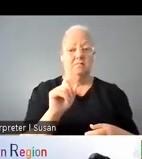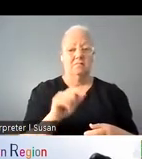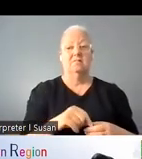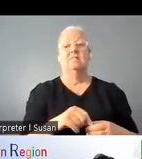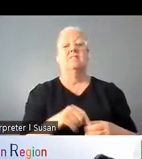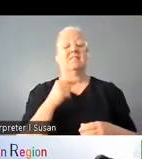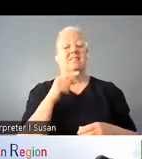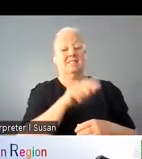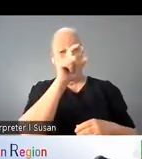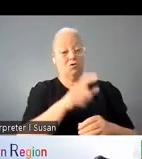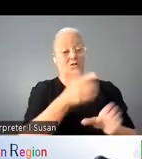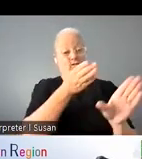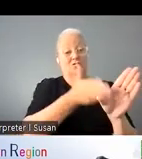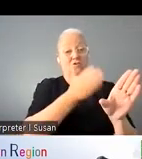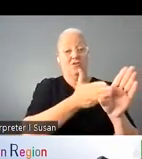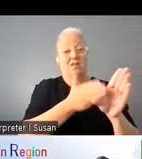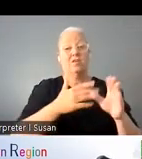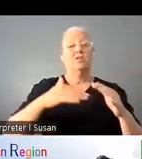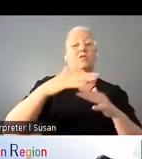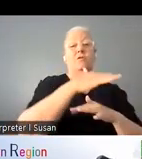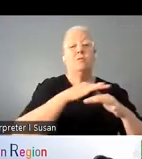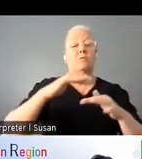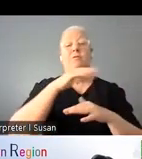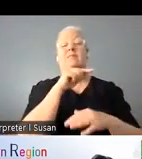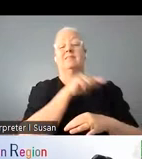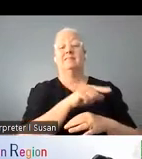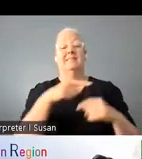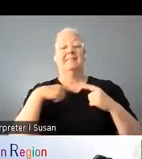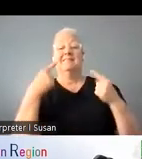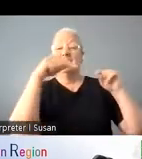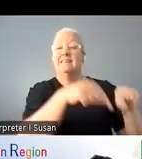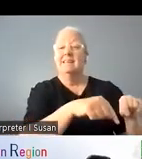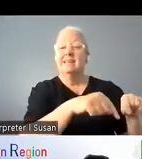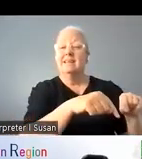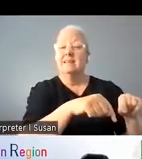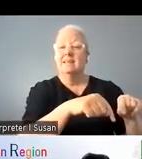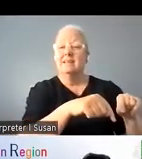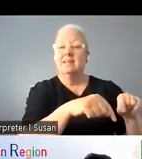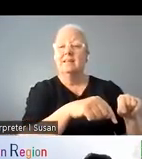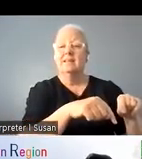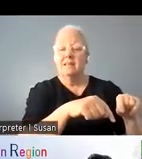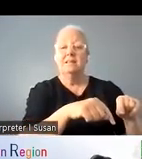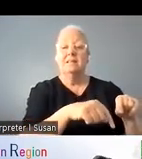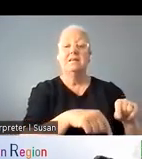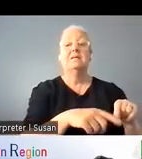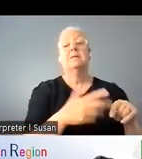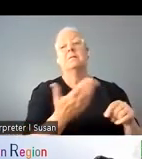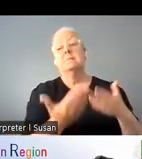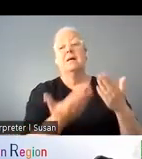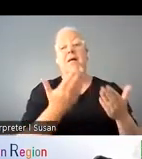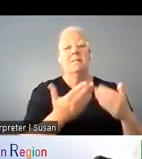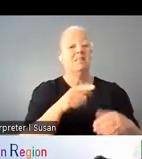with psychosocial disabilities to live. They could be in the detention center until they